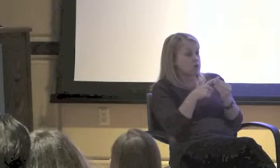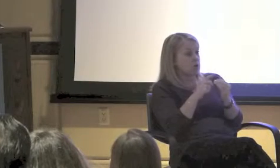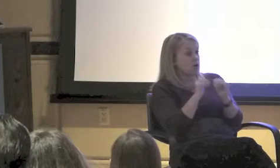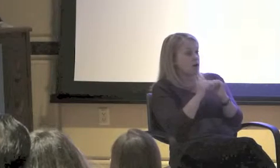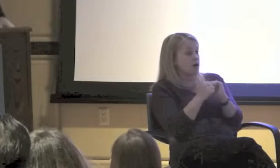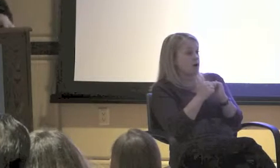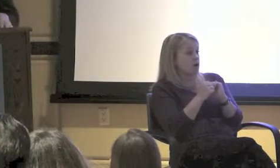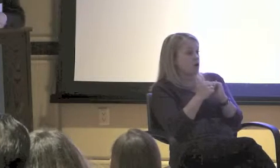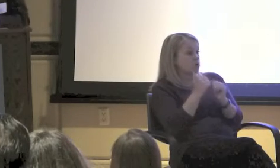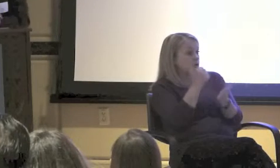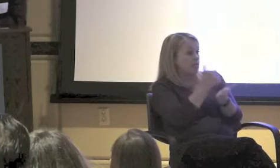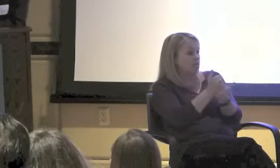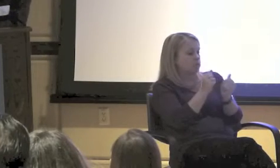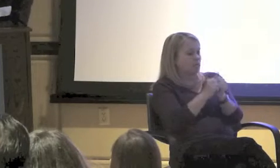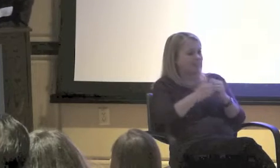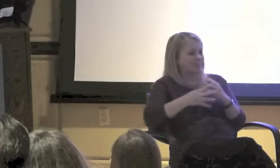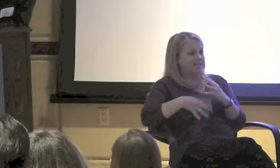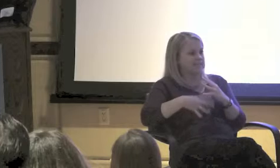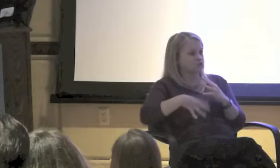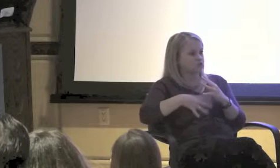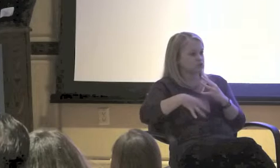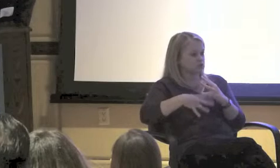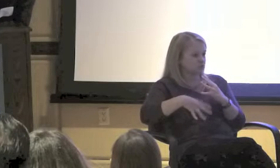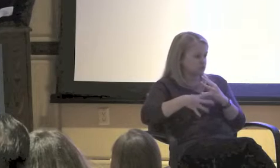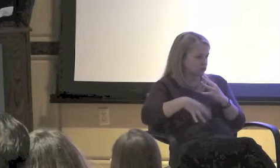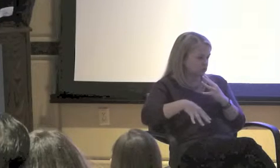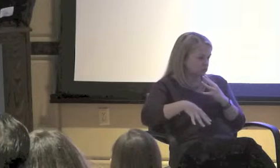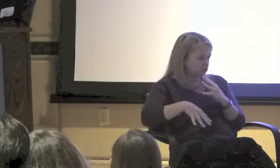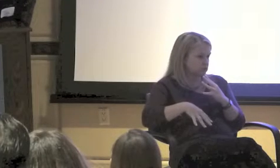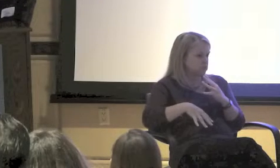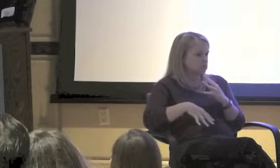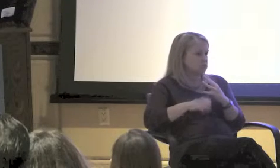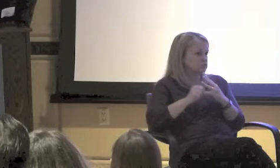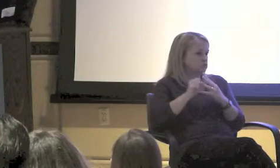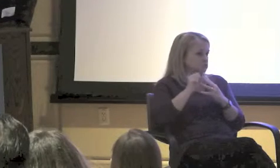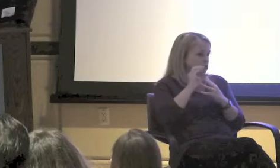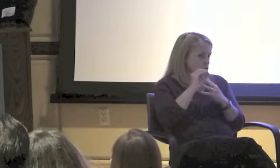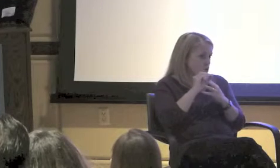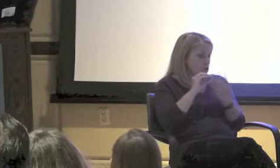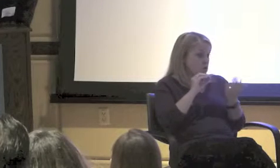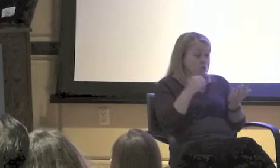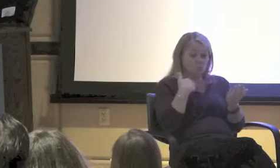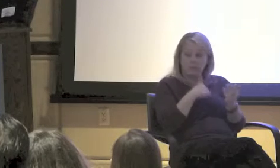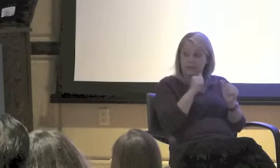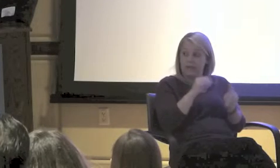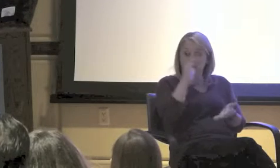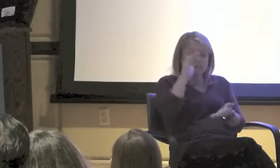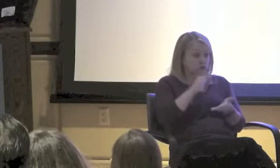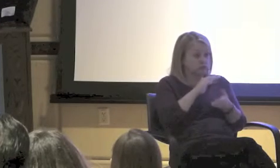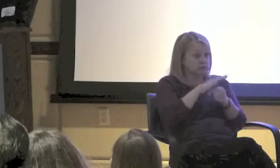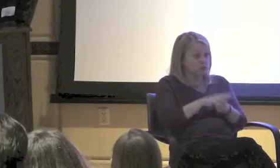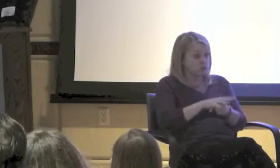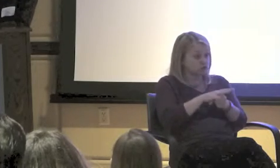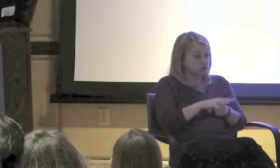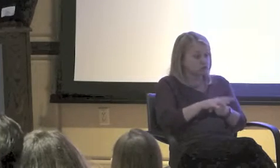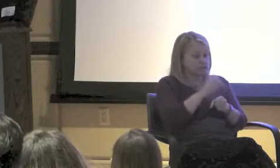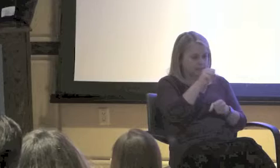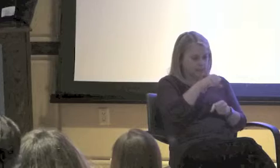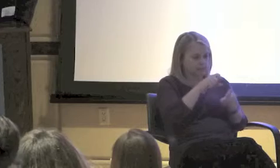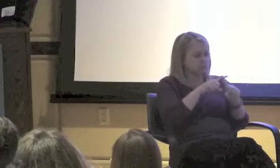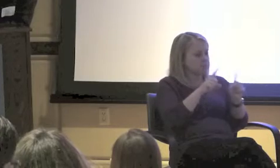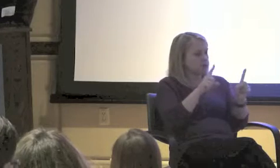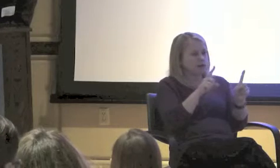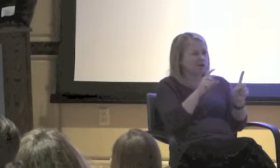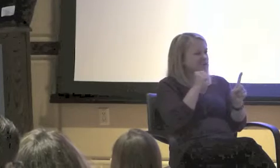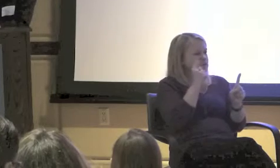to help with leakage. So we can decrease pressures, but that may not